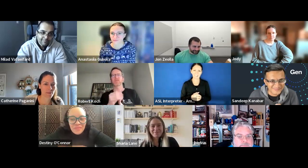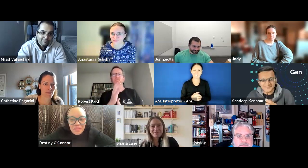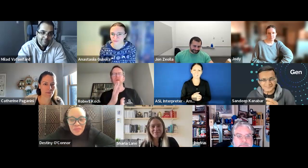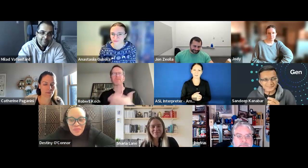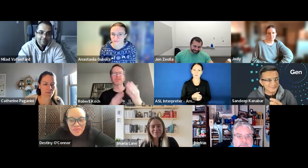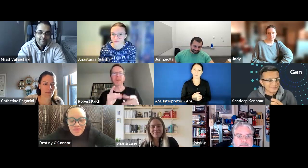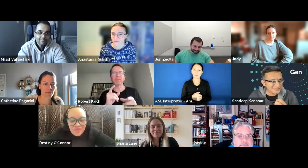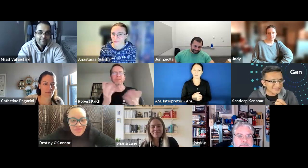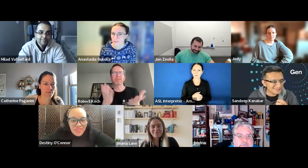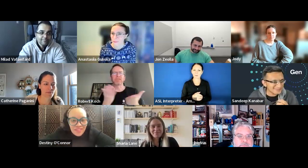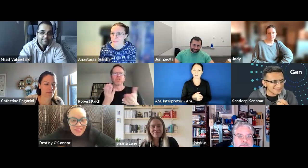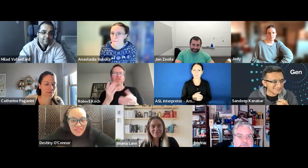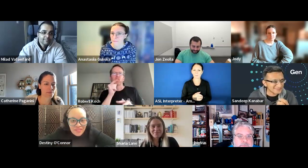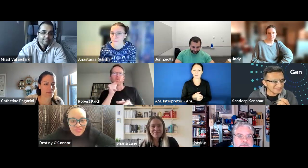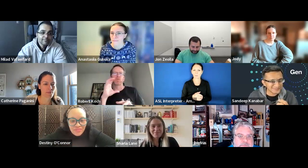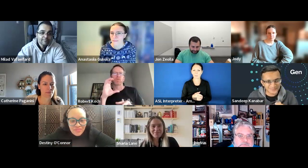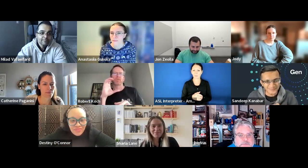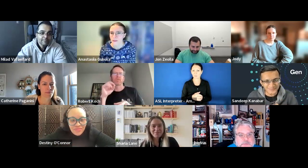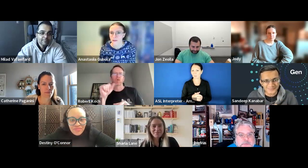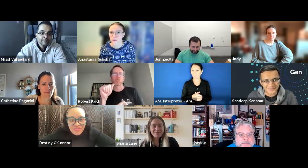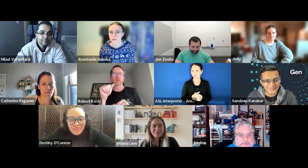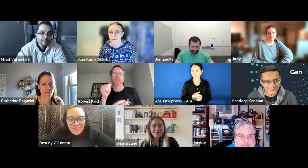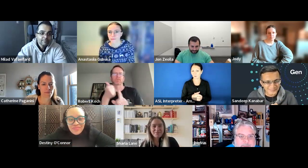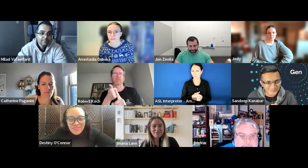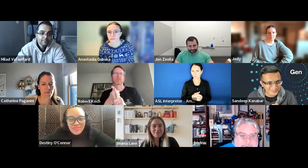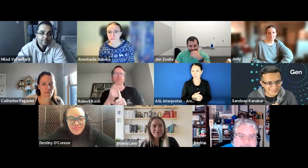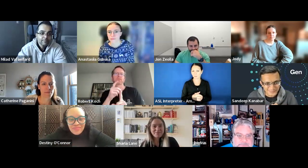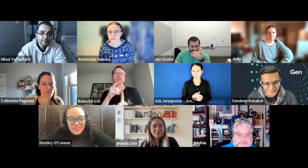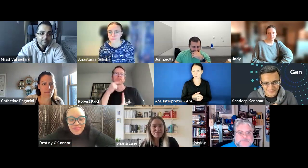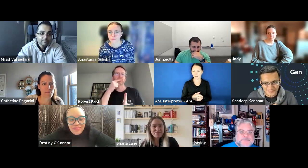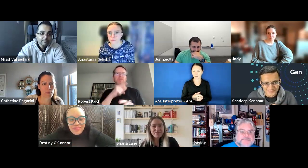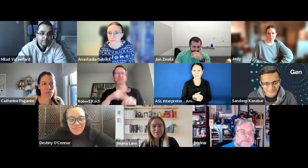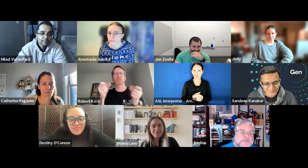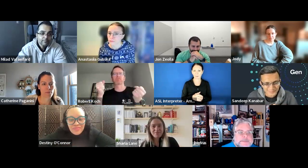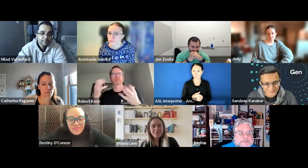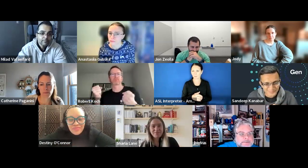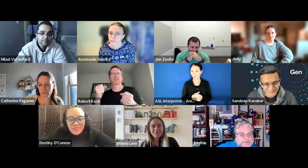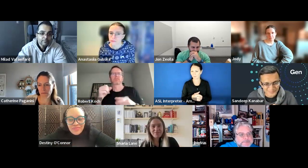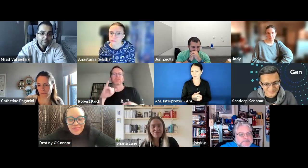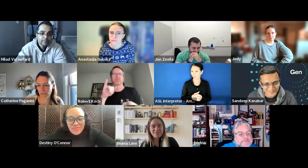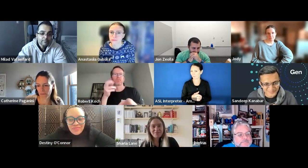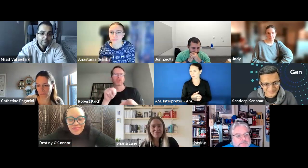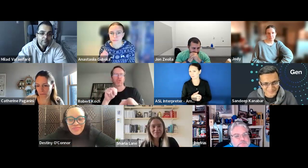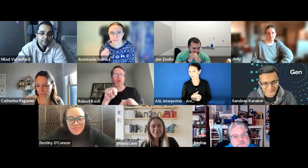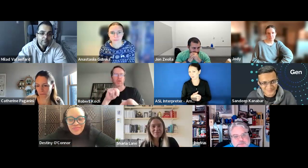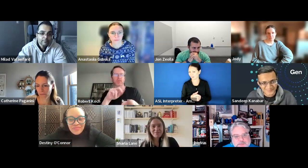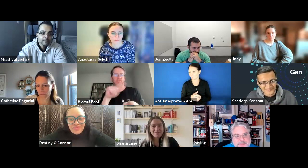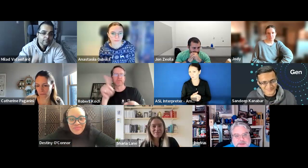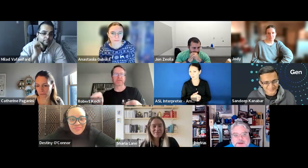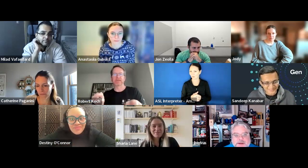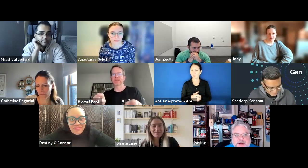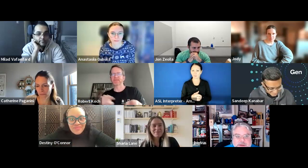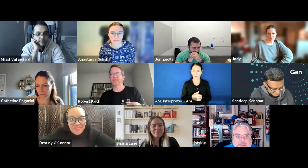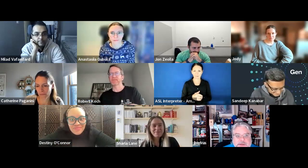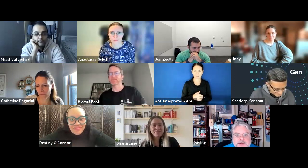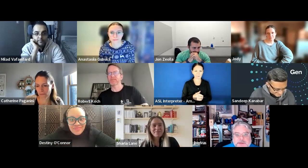Yes. And so I know that there are some here who are COAs. They may be hearing, but they sign as